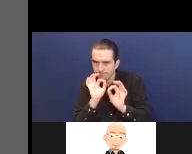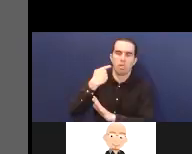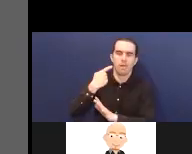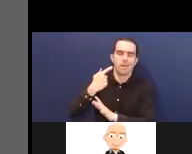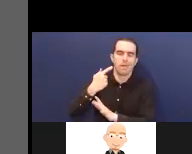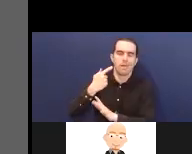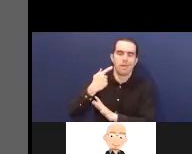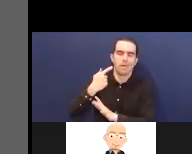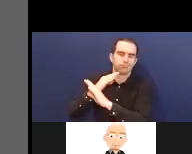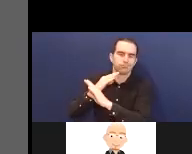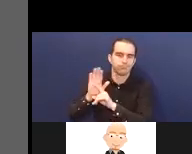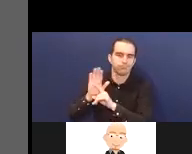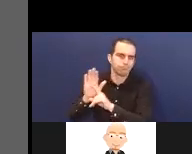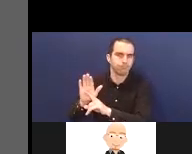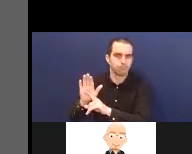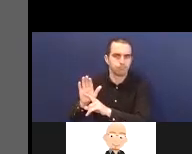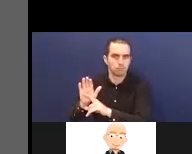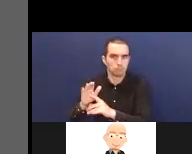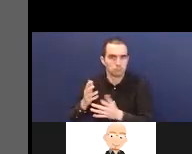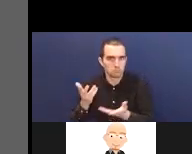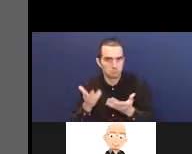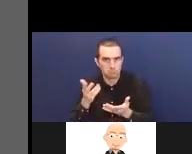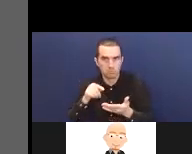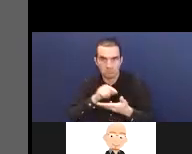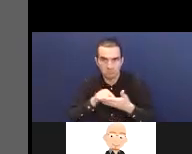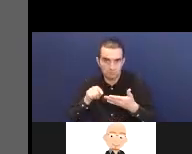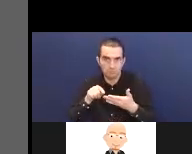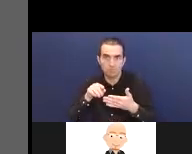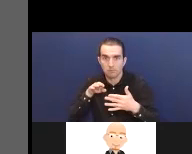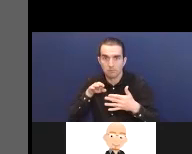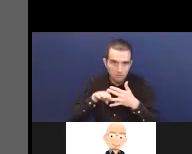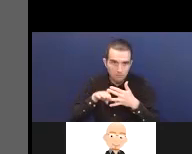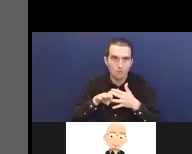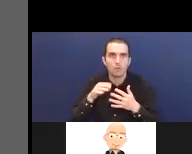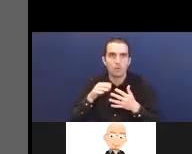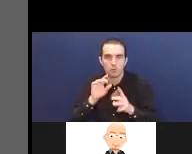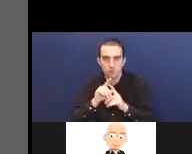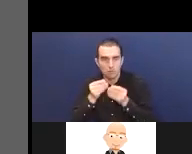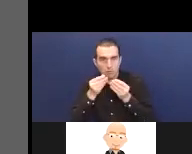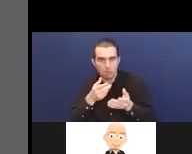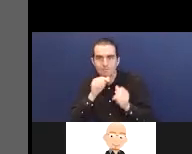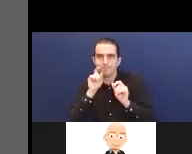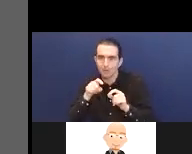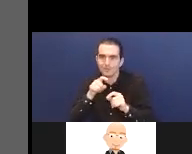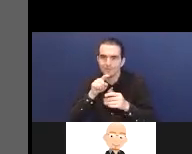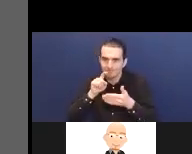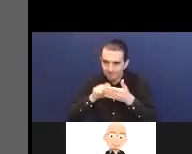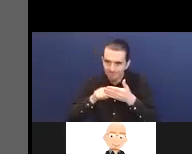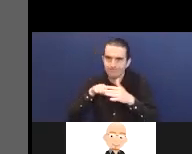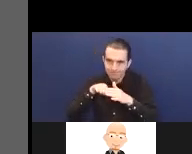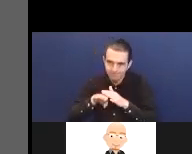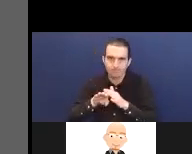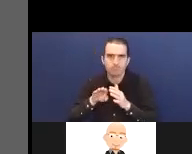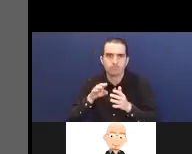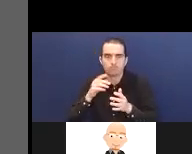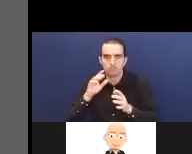considered. We also should inform people of what data they need to share, they don't need to share, or what they can access. So I think it's